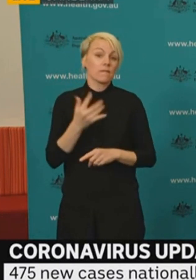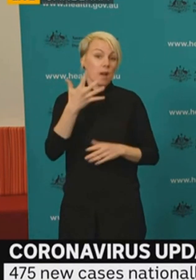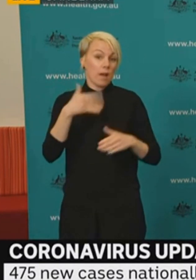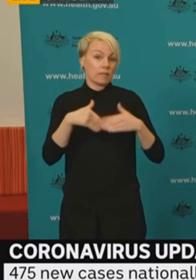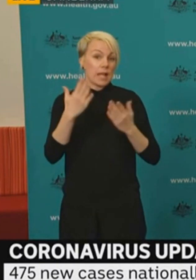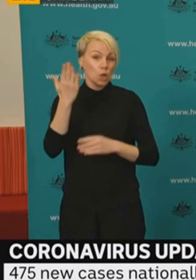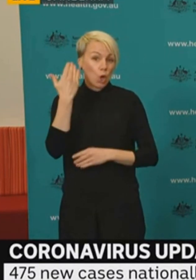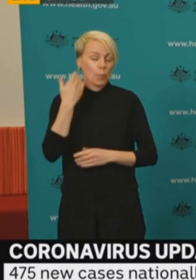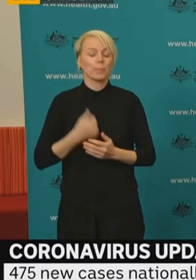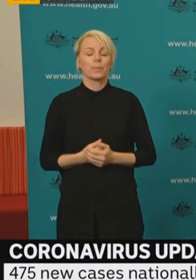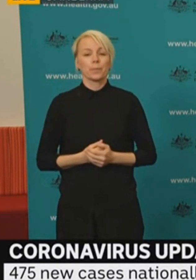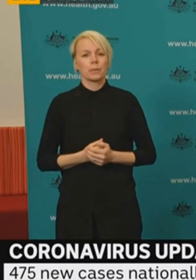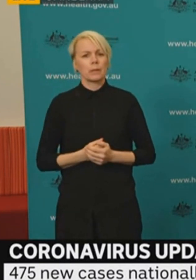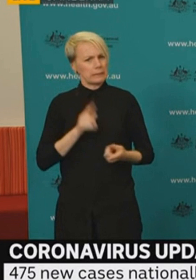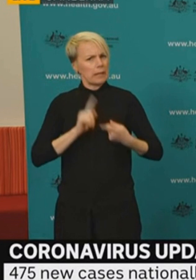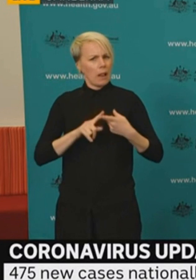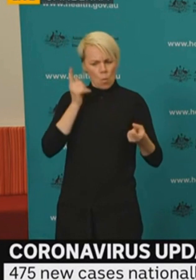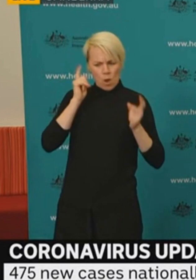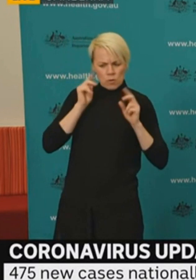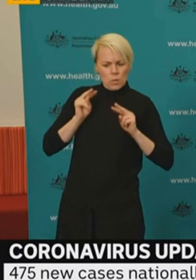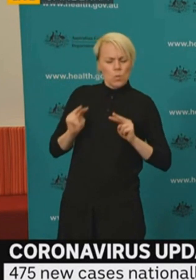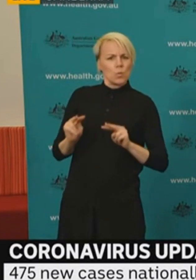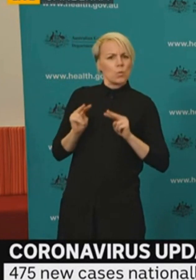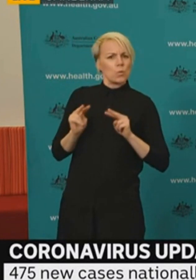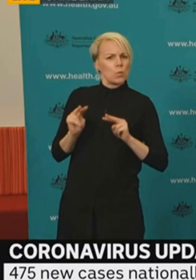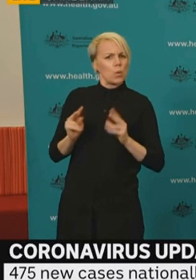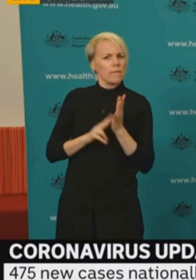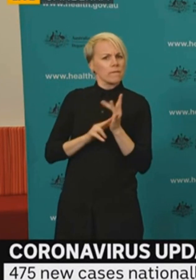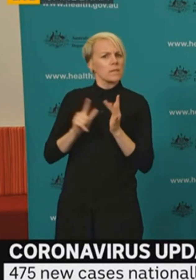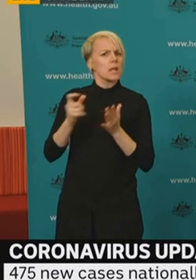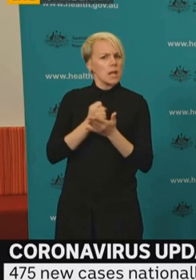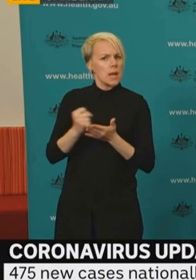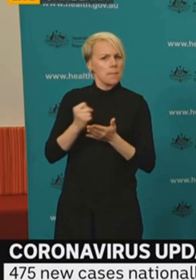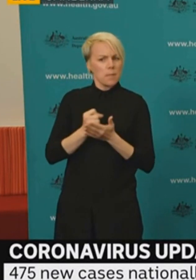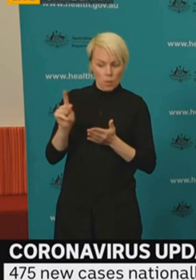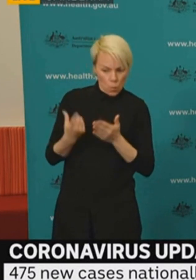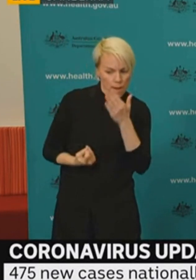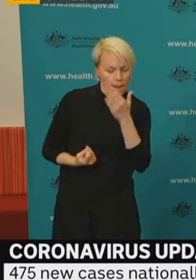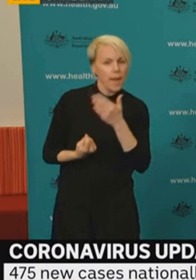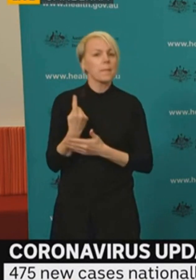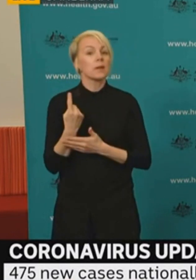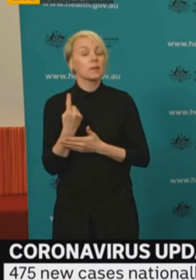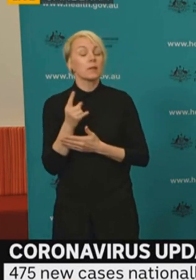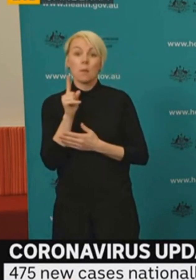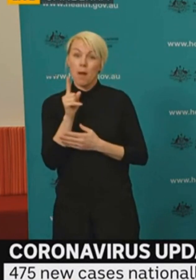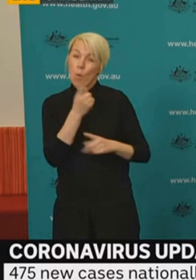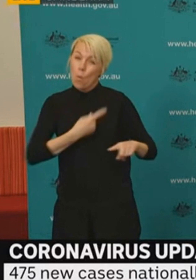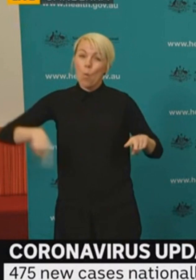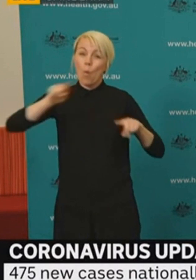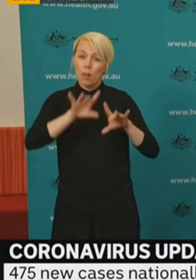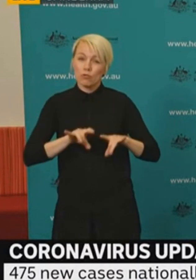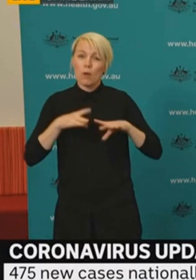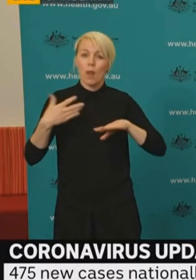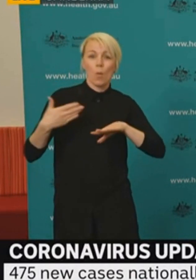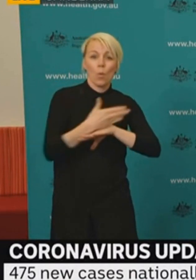we are deeply concerned, we are obviously watching the numbers with interest. This is a truly national effort.